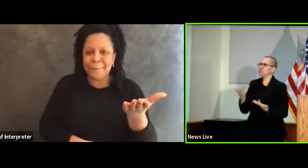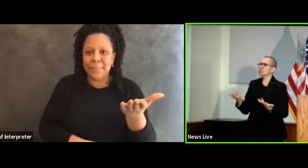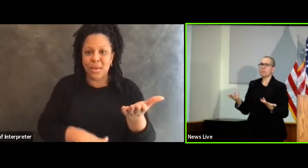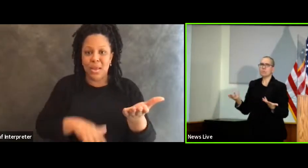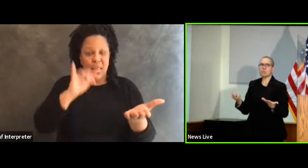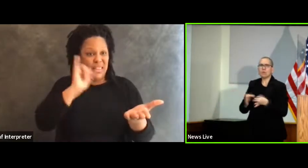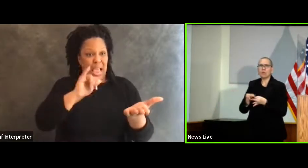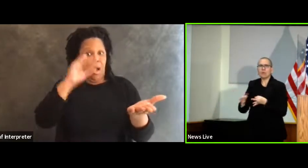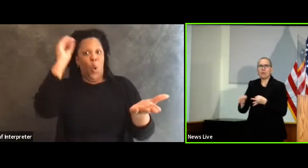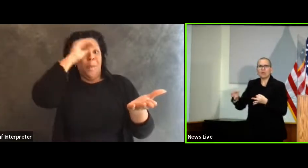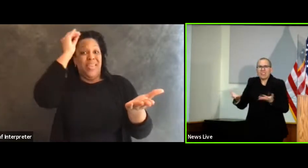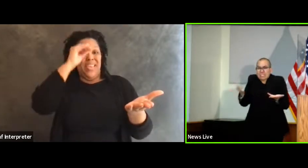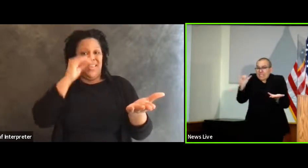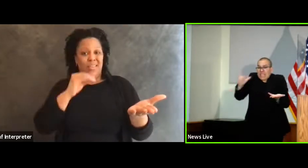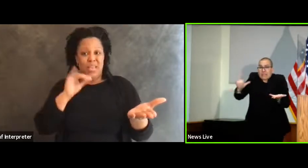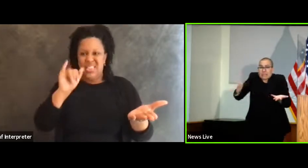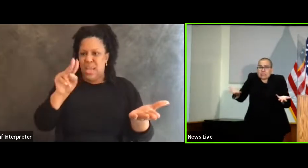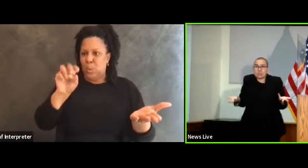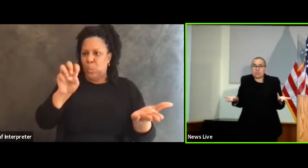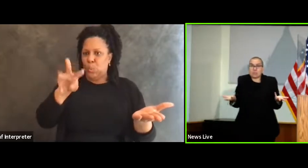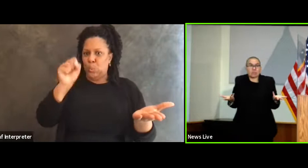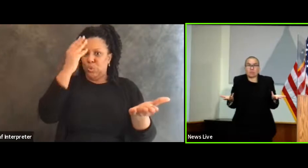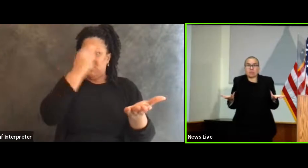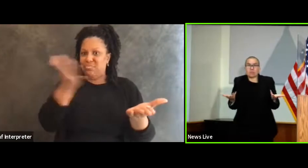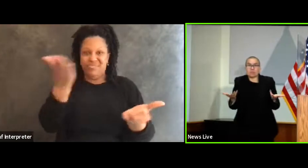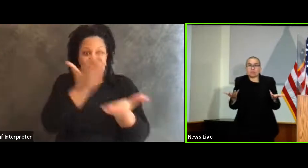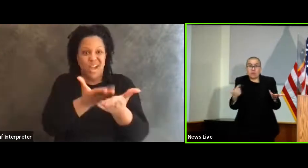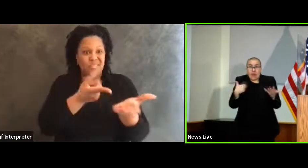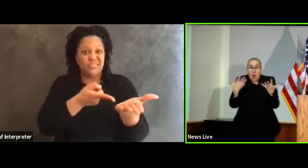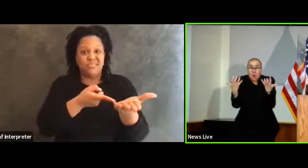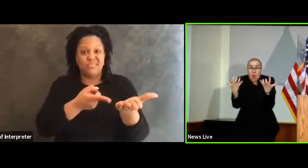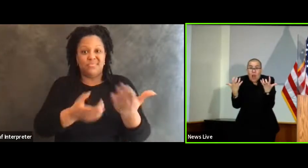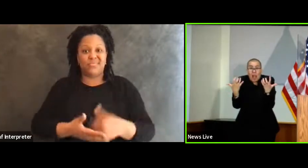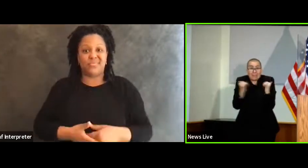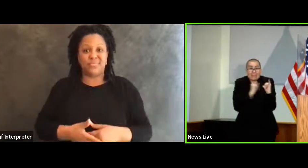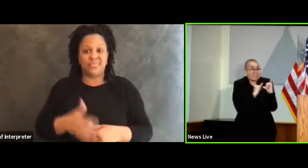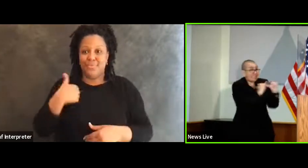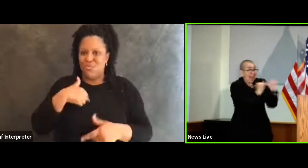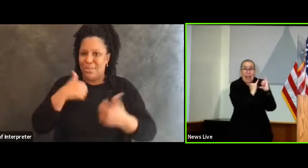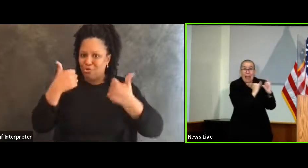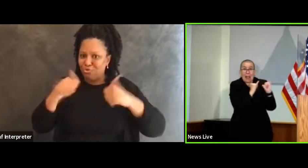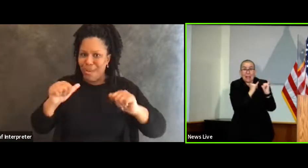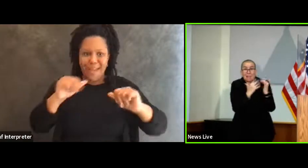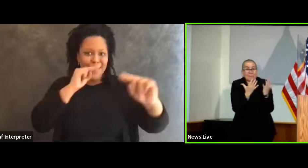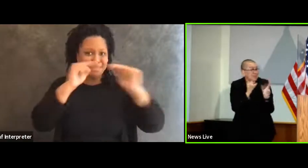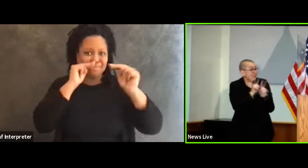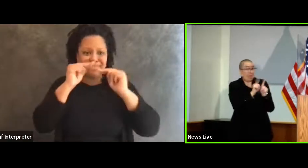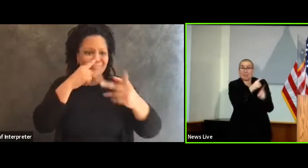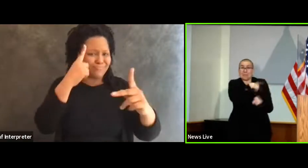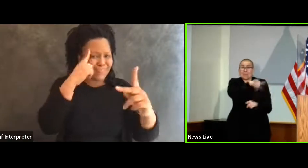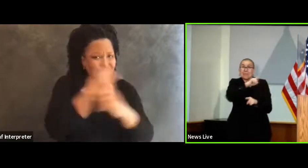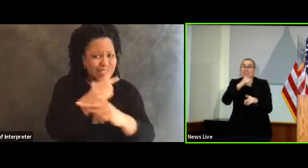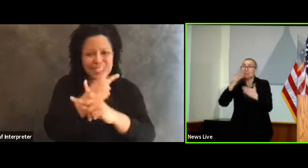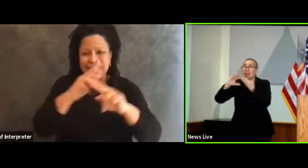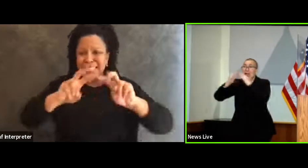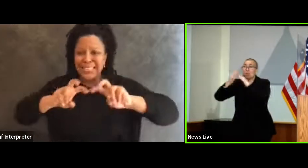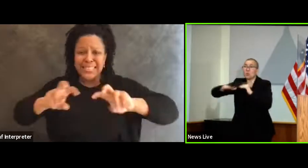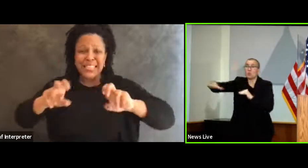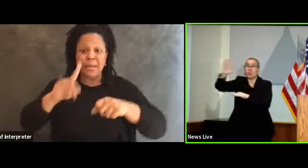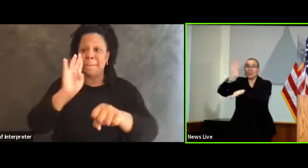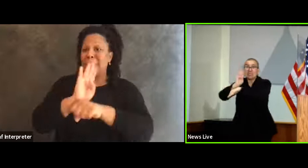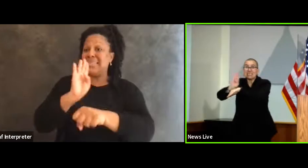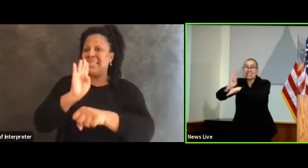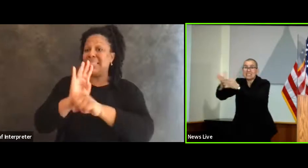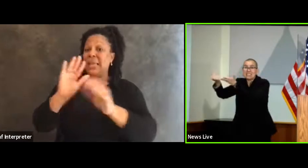With that being said, we're trying to find this common ground. I think you heard it. The business community, Senator Kent's right about this.